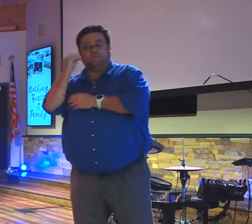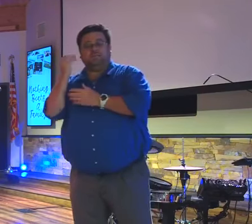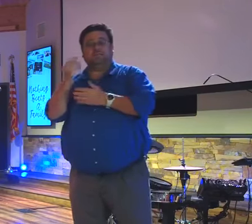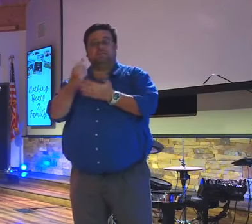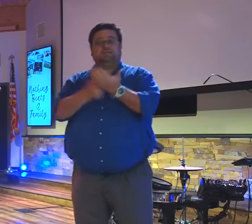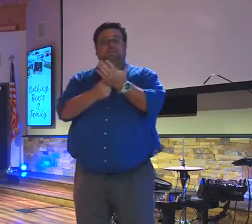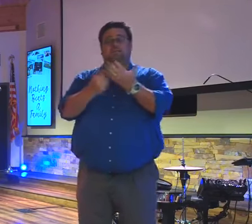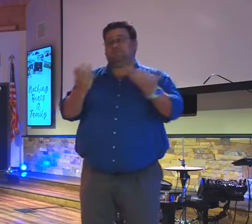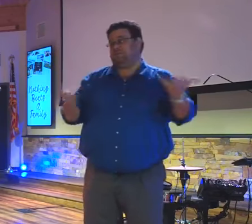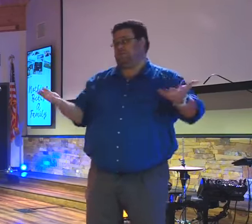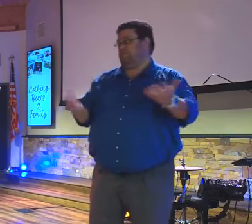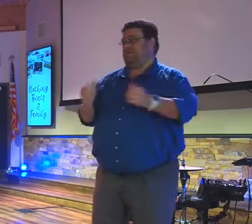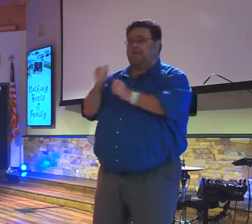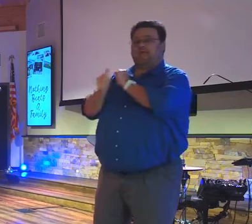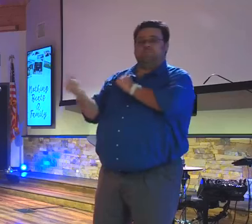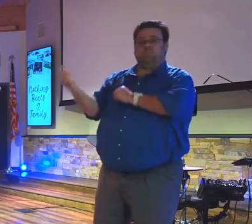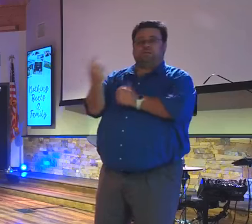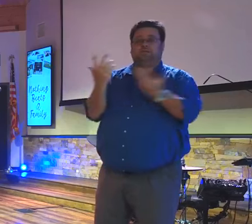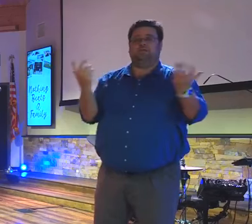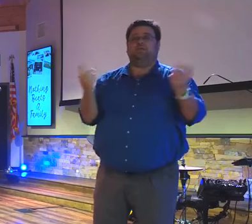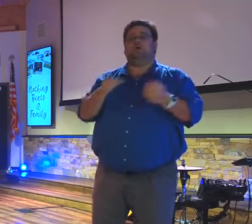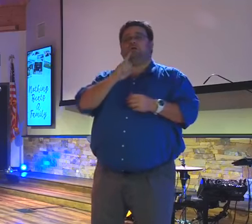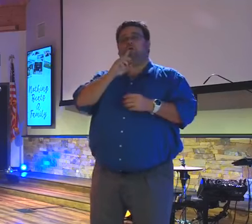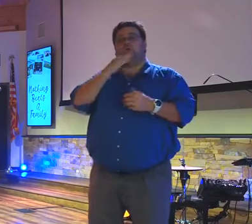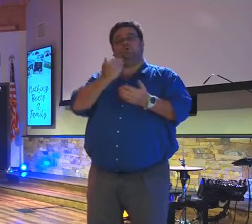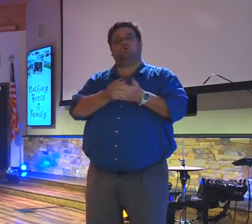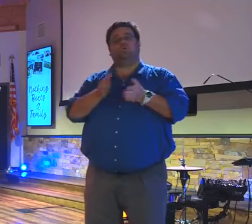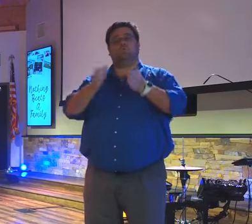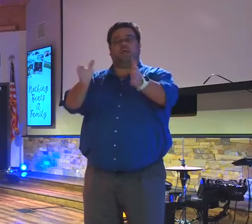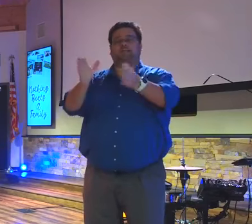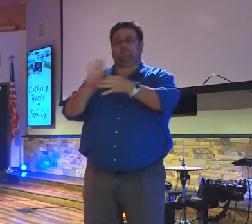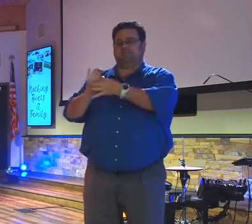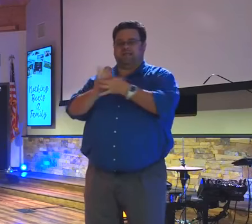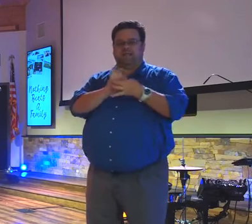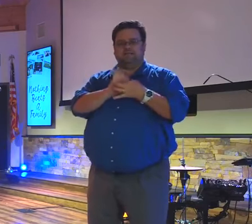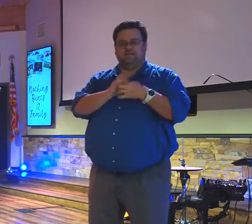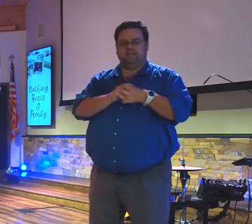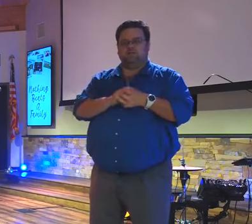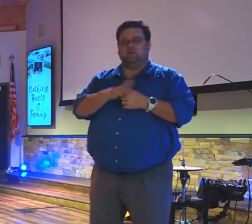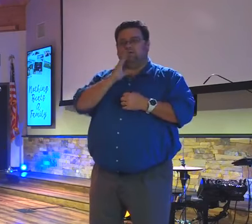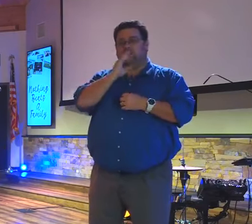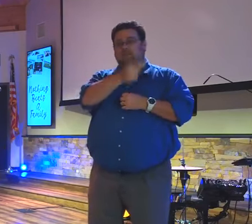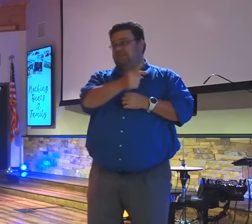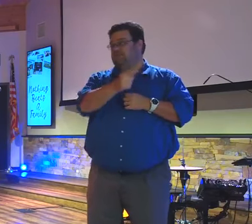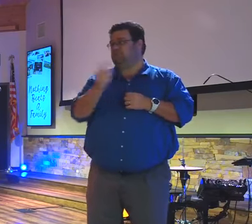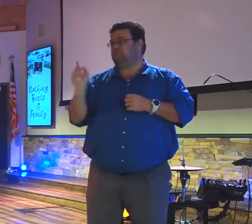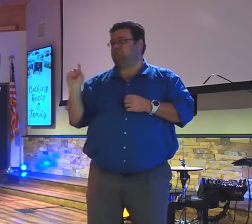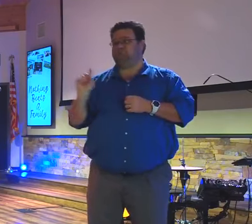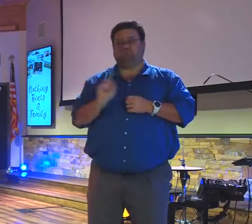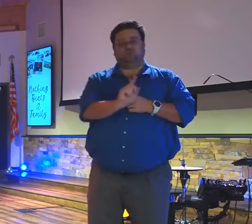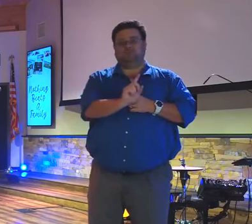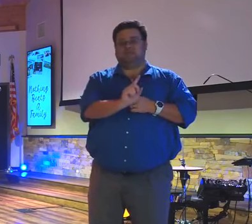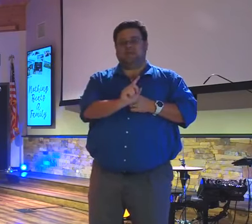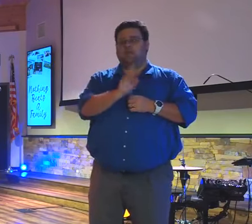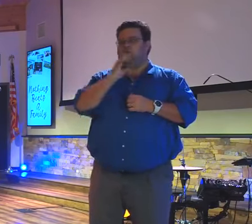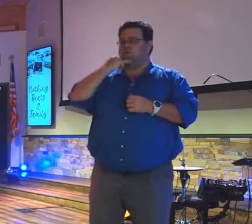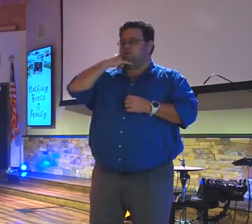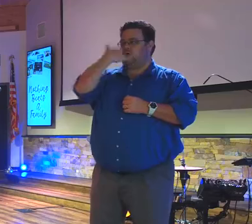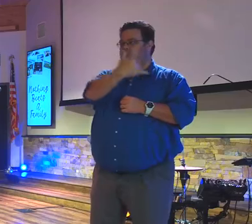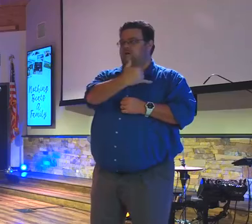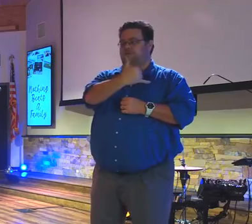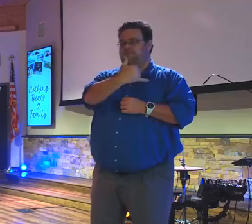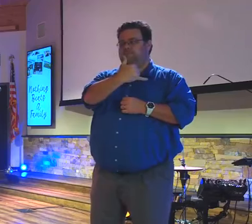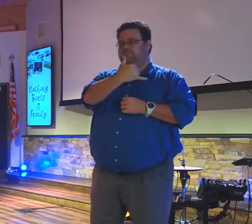with everybody. And so it's just a great way to get connected. If you would like to talk to them, please see them or call the office.